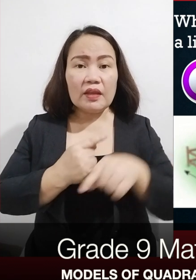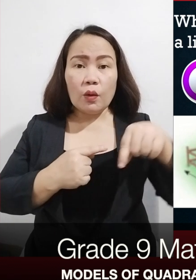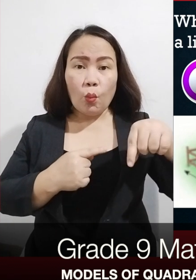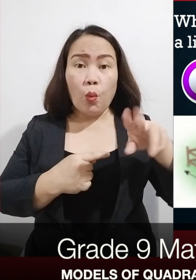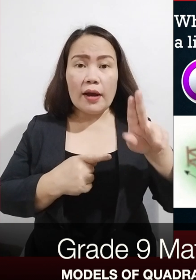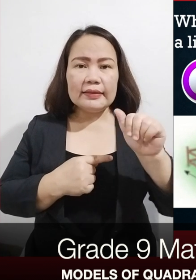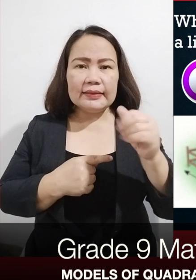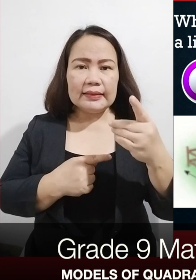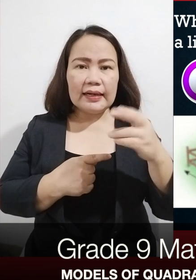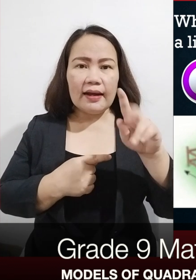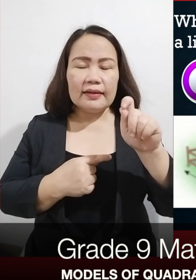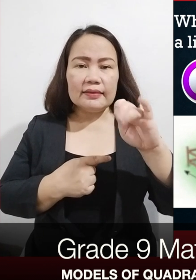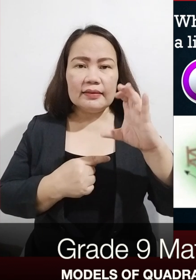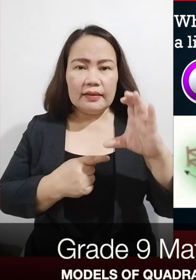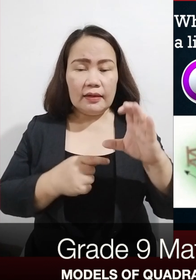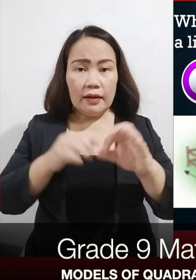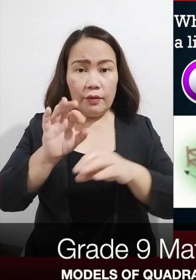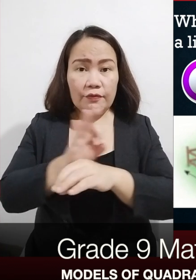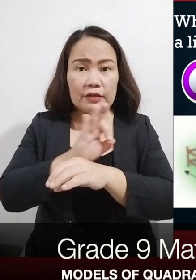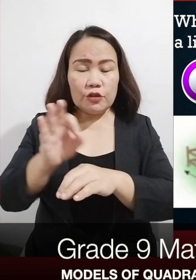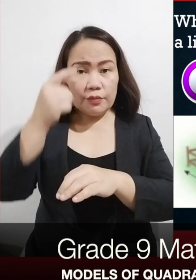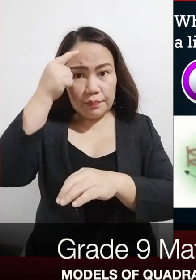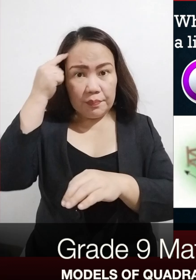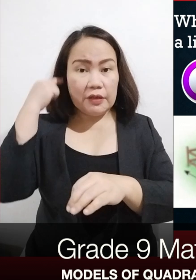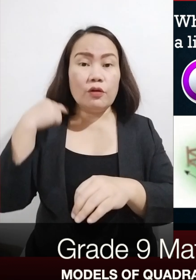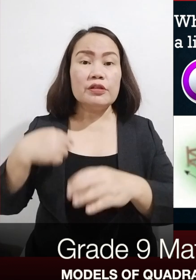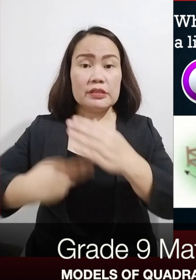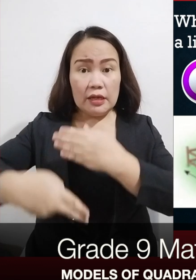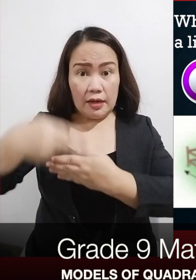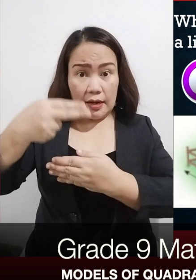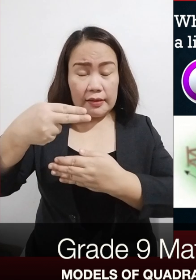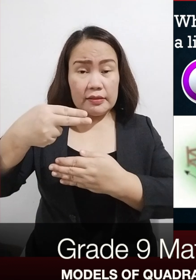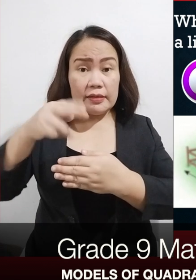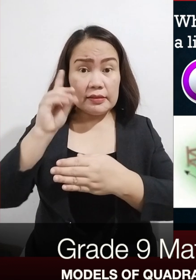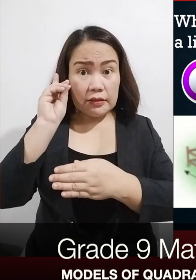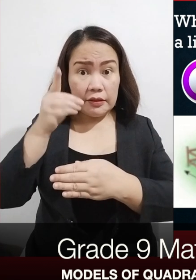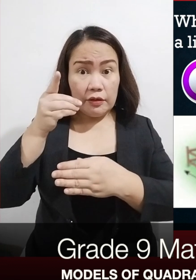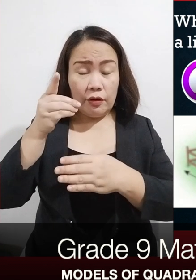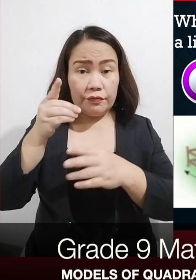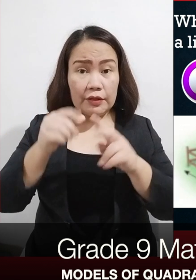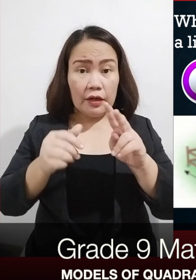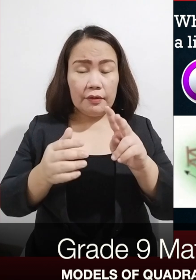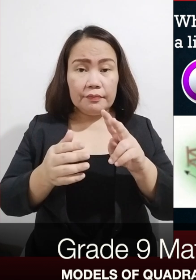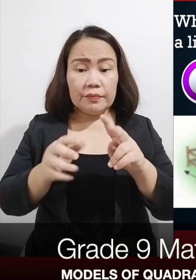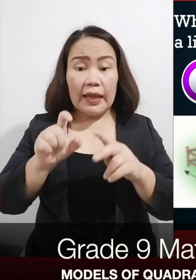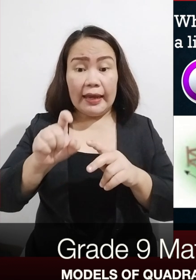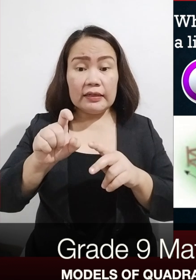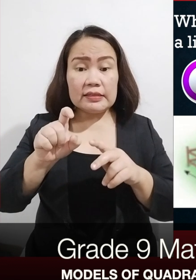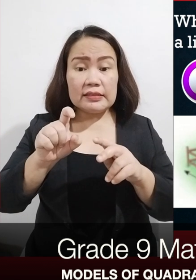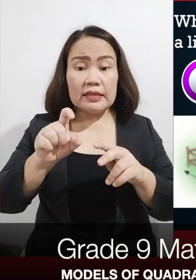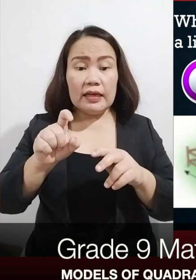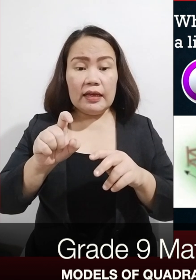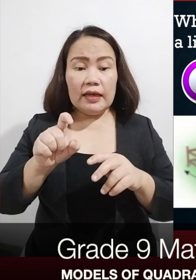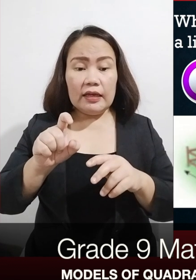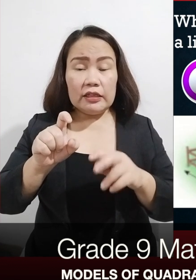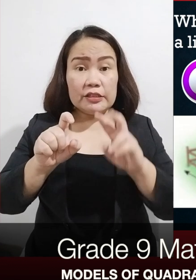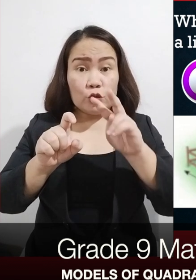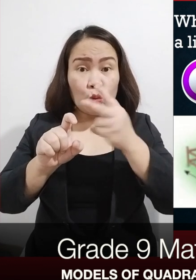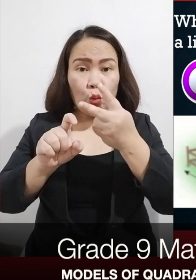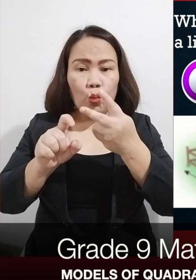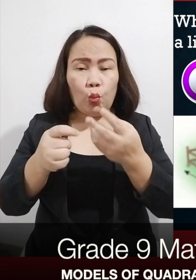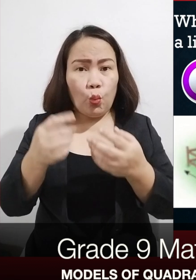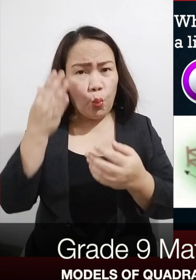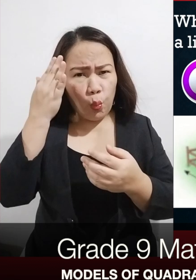Okay, this is a quadratic function because the highest degree of the variable is 2. Now, kung tatanungin